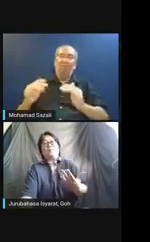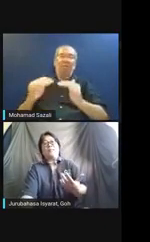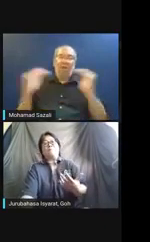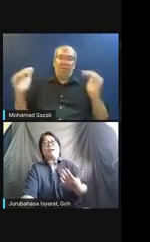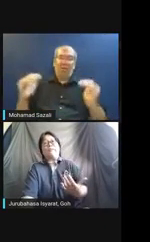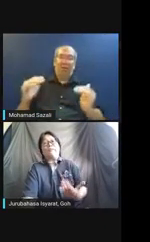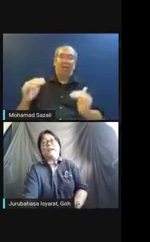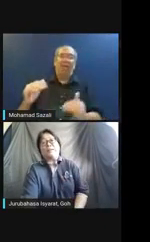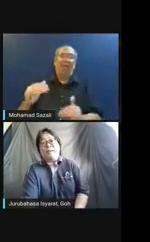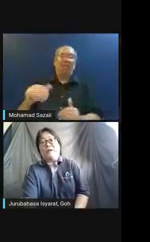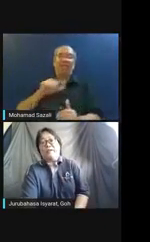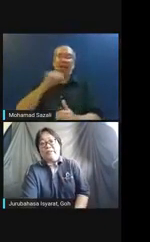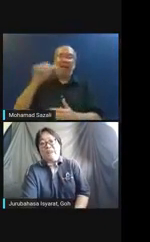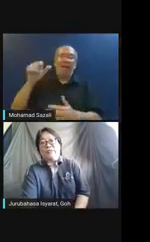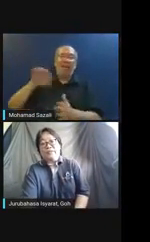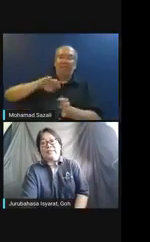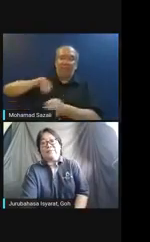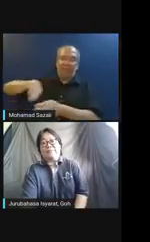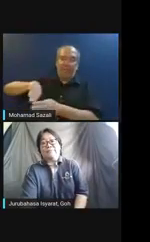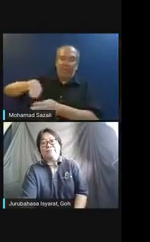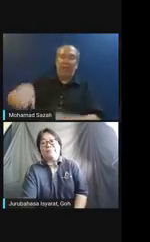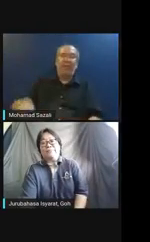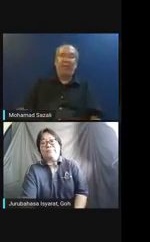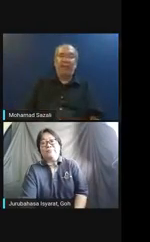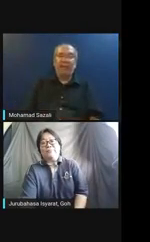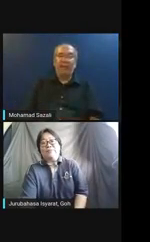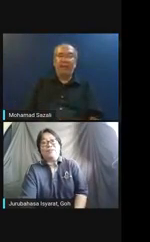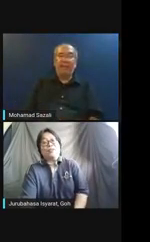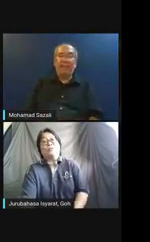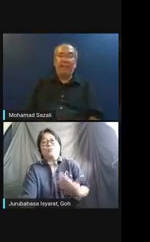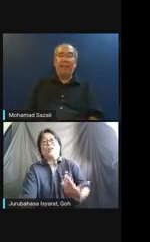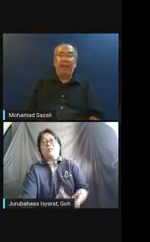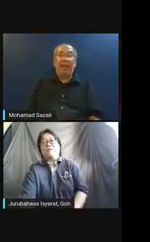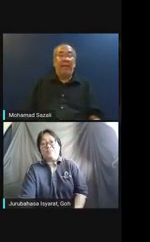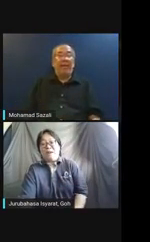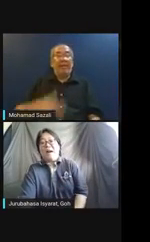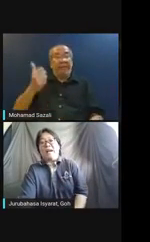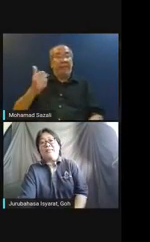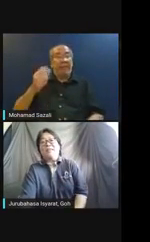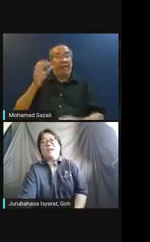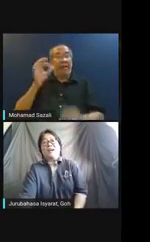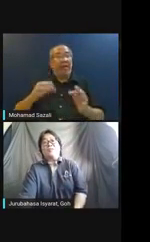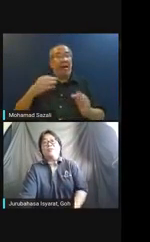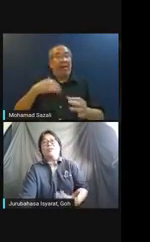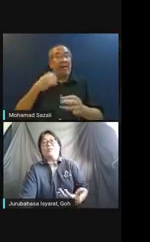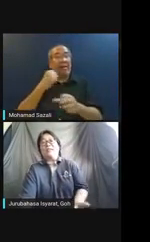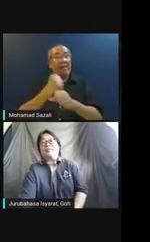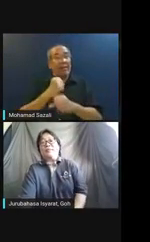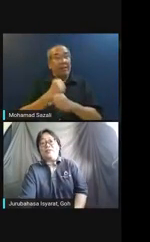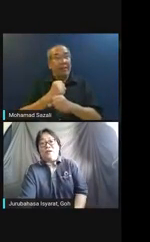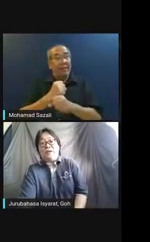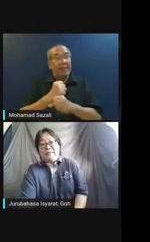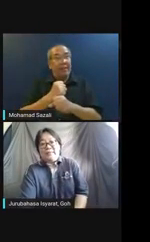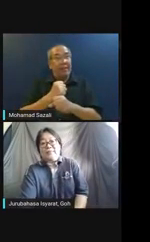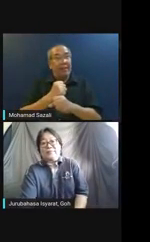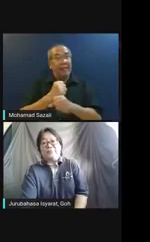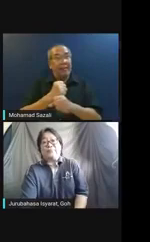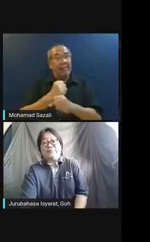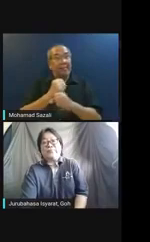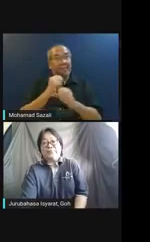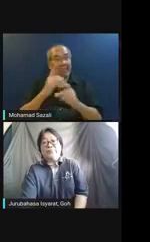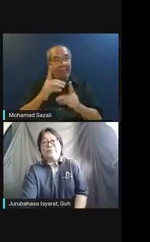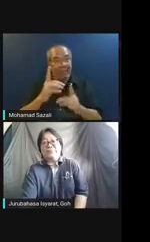actually basically part of the taxpayer of the country. So do not leave us behind and do not just ignore us.